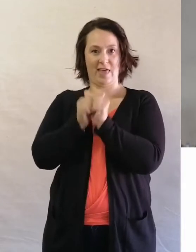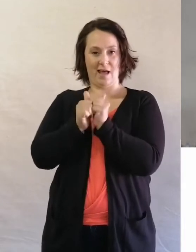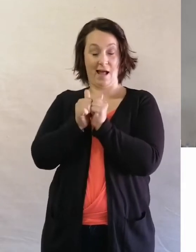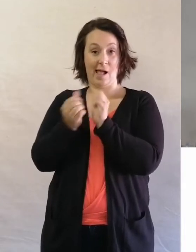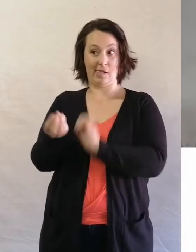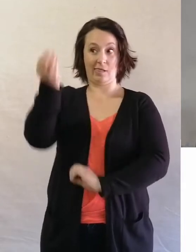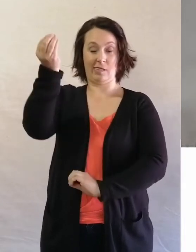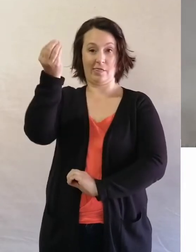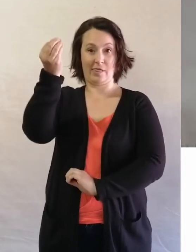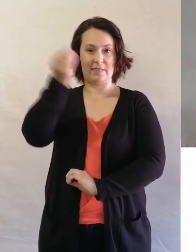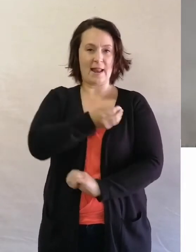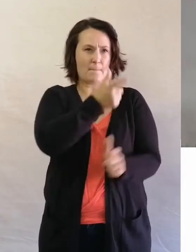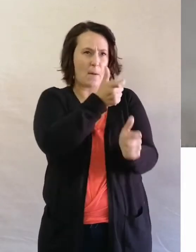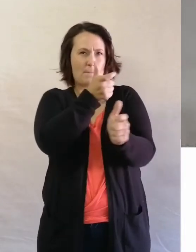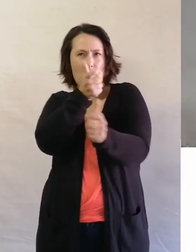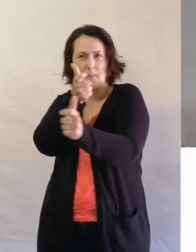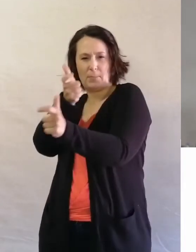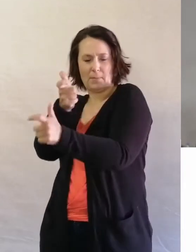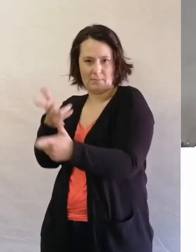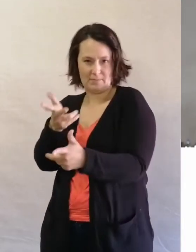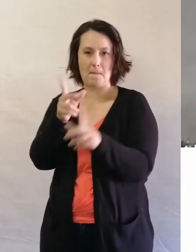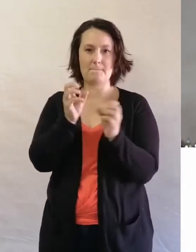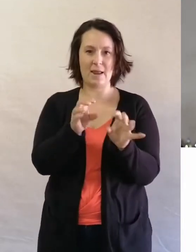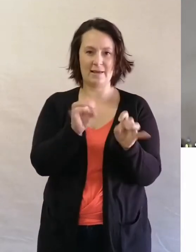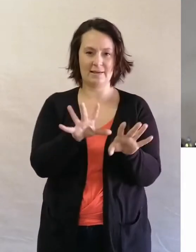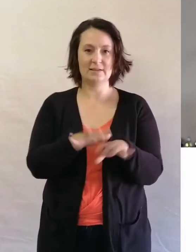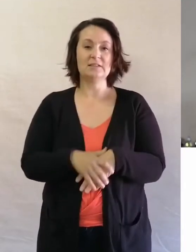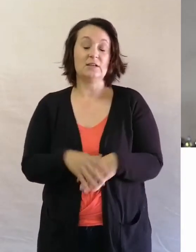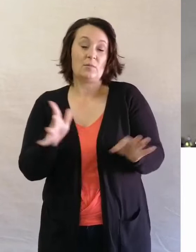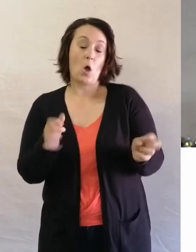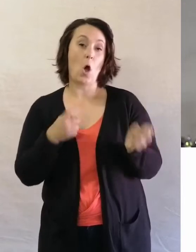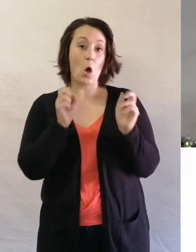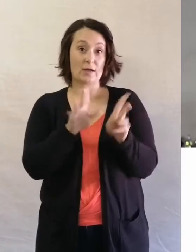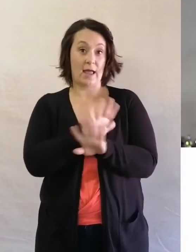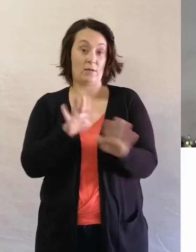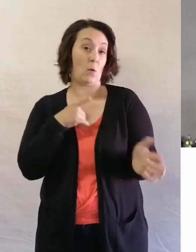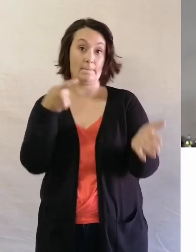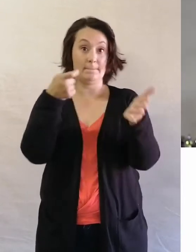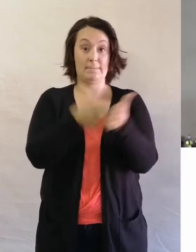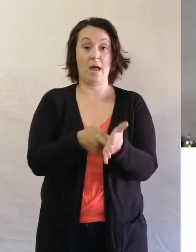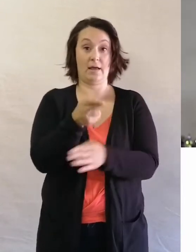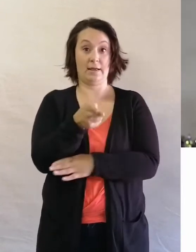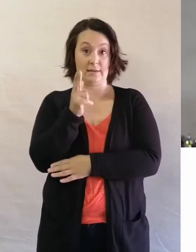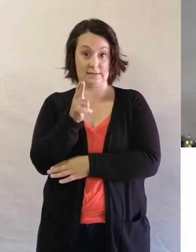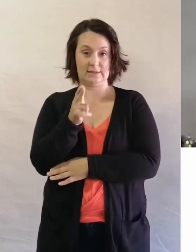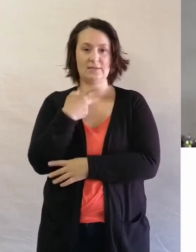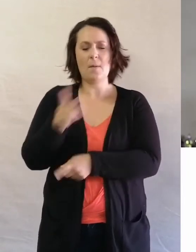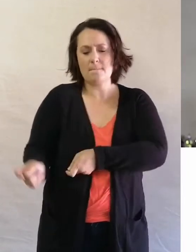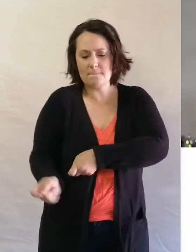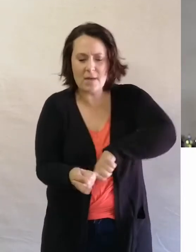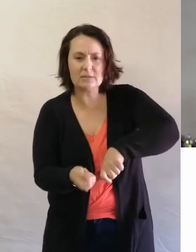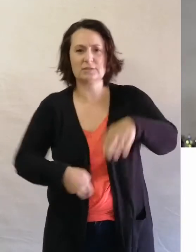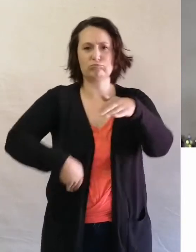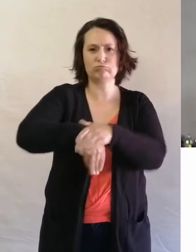her a bit with the things that he shot. But I humored my wife, and I said, okay, I won't buy any guns for the boy. And so we bought him cricket bats